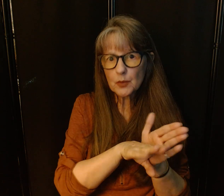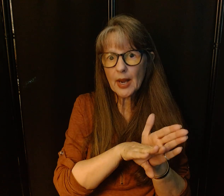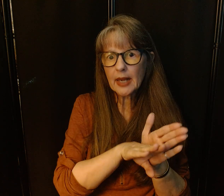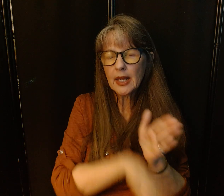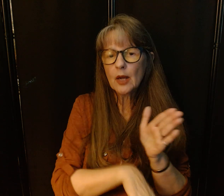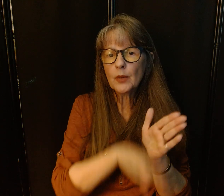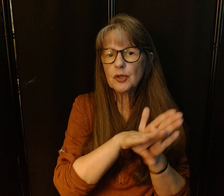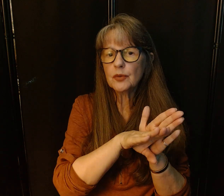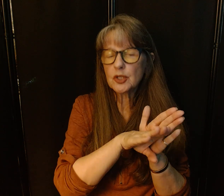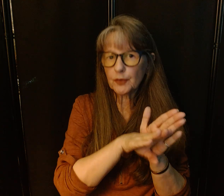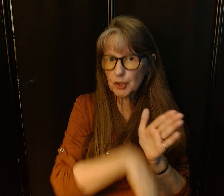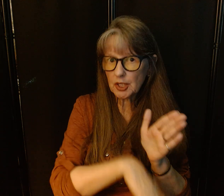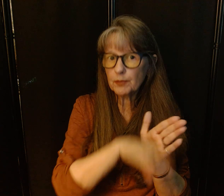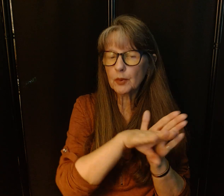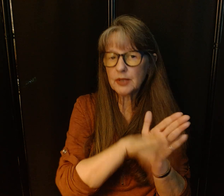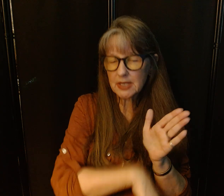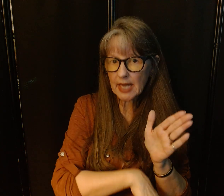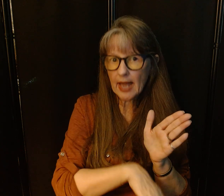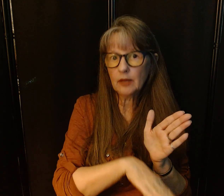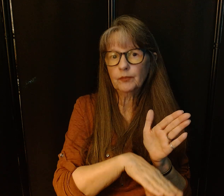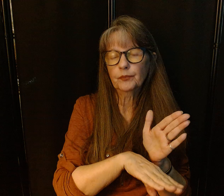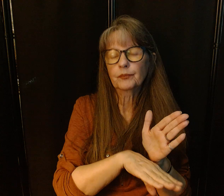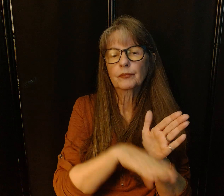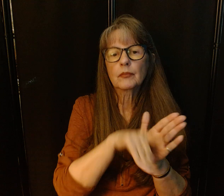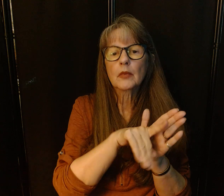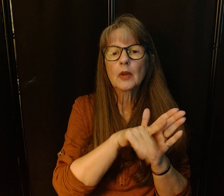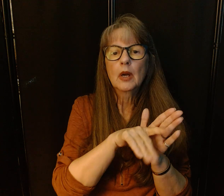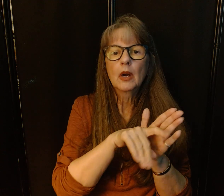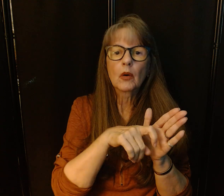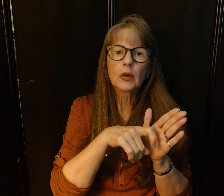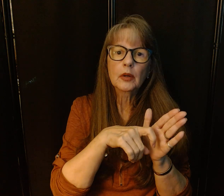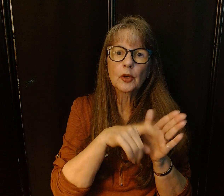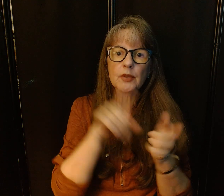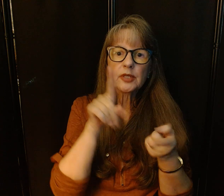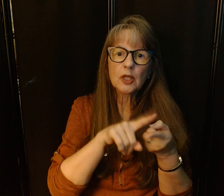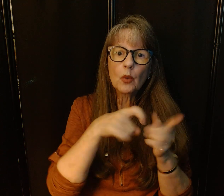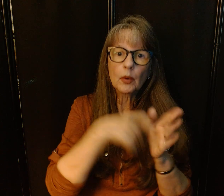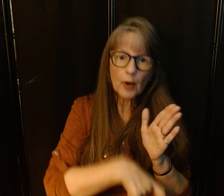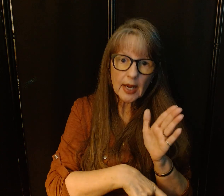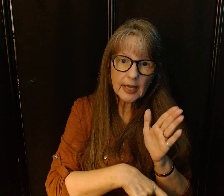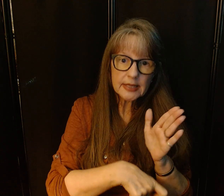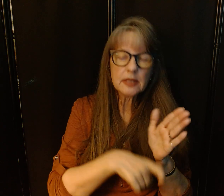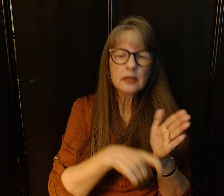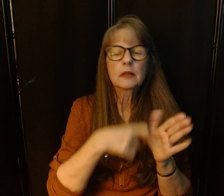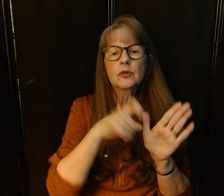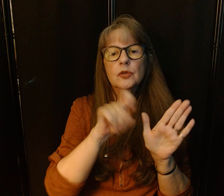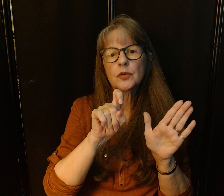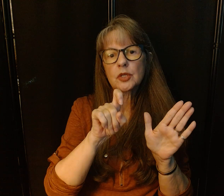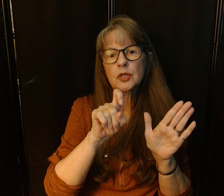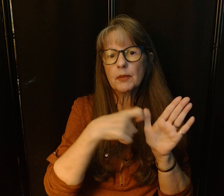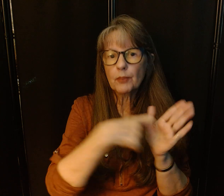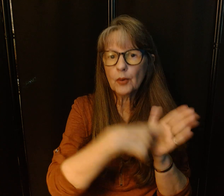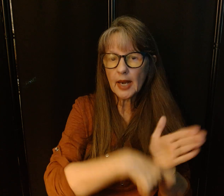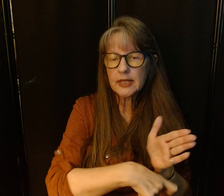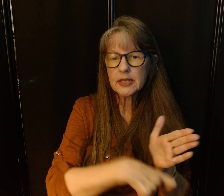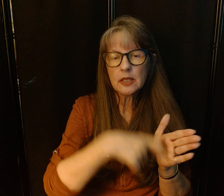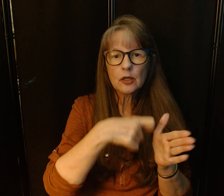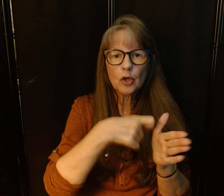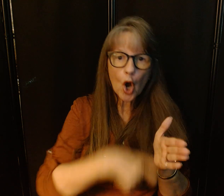why we do this for cheap or discount, or, you know, it's a lower price. So this can be price,